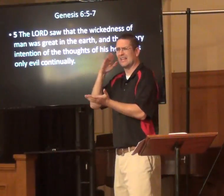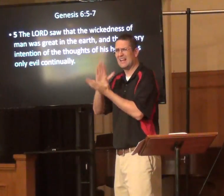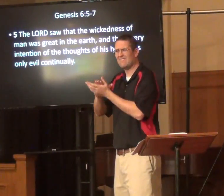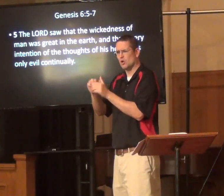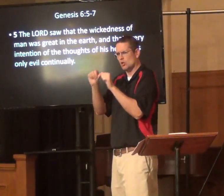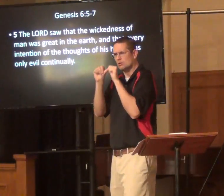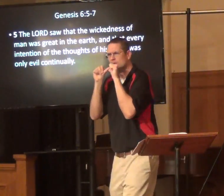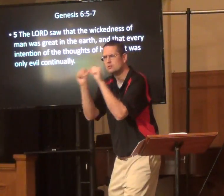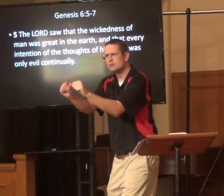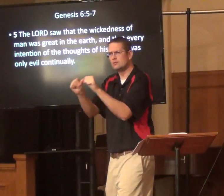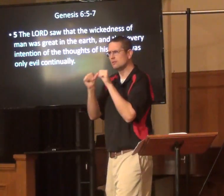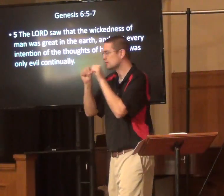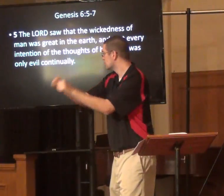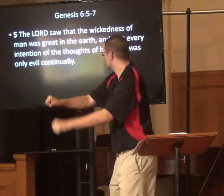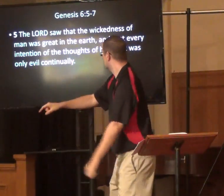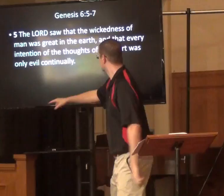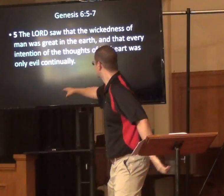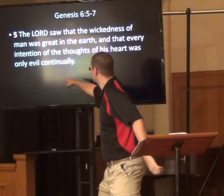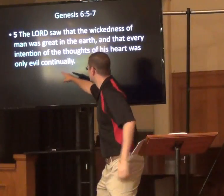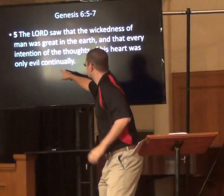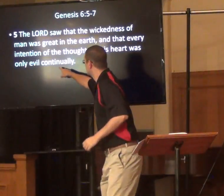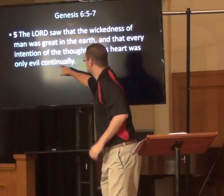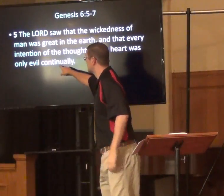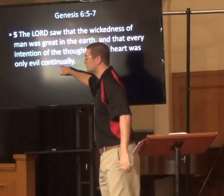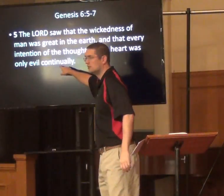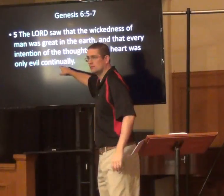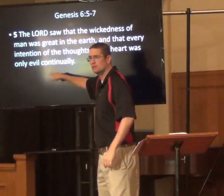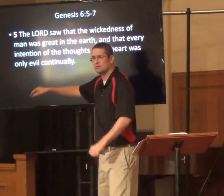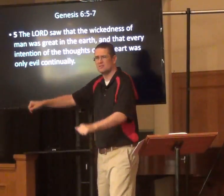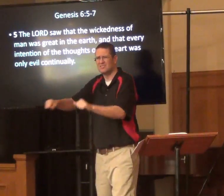heart was only evil continually.